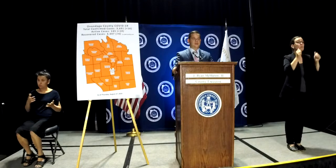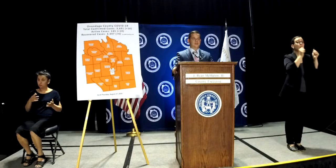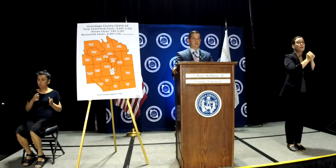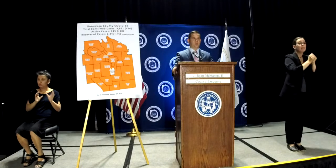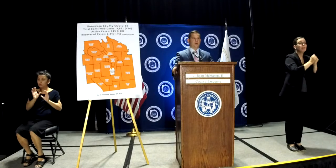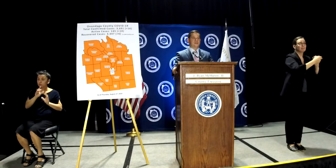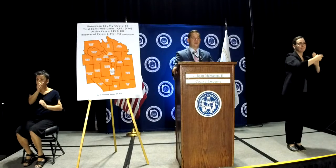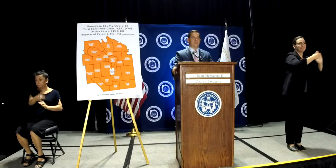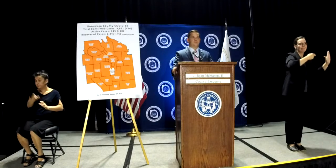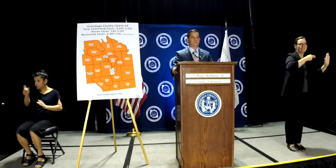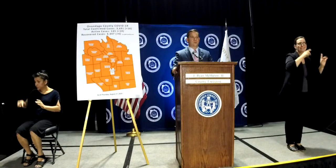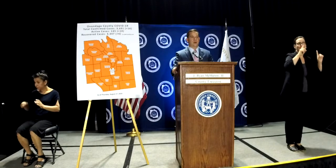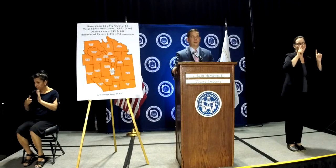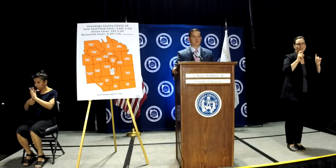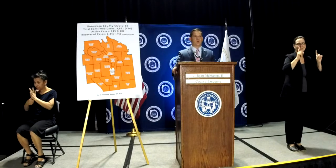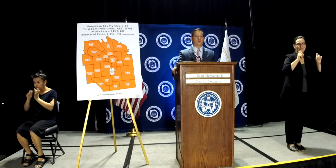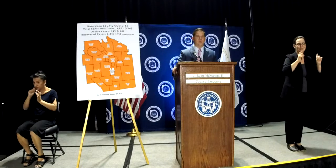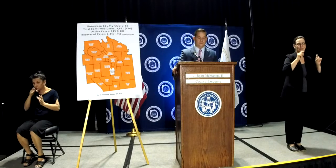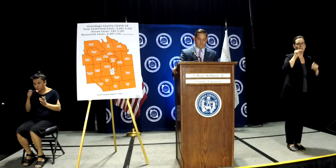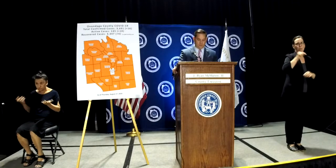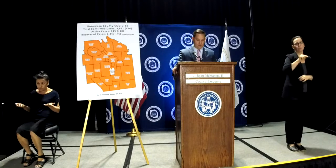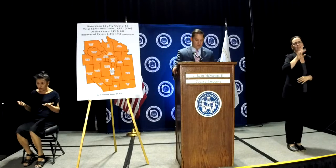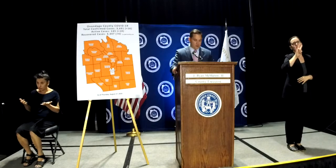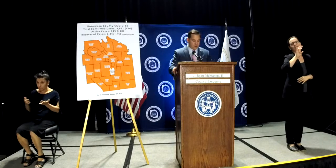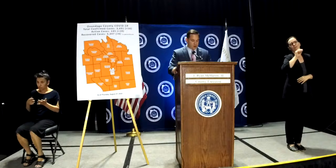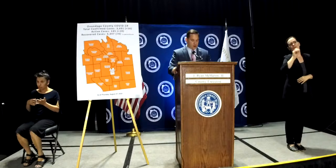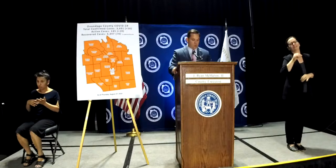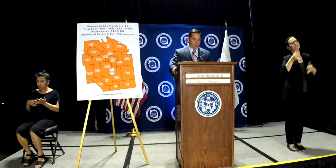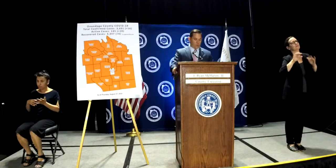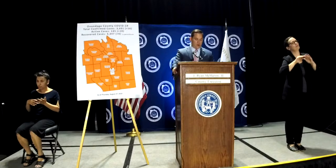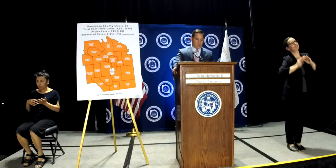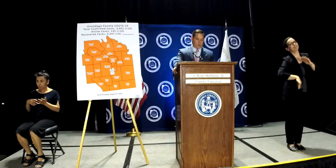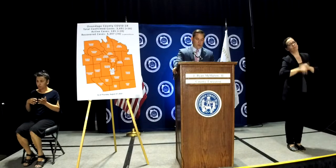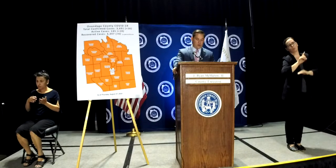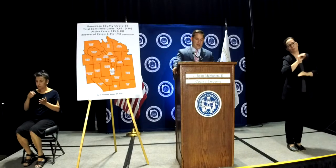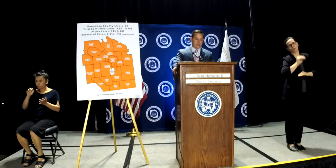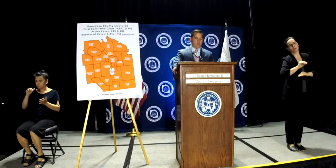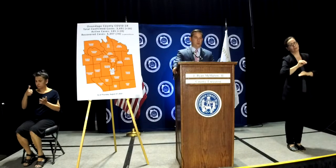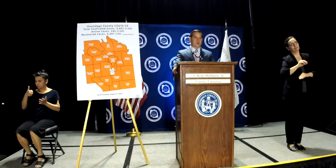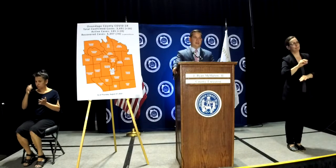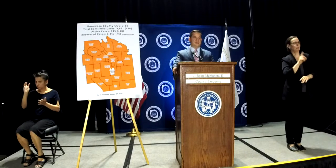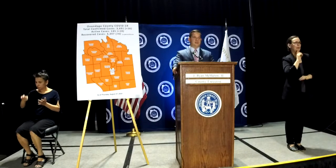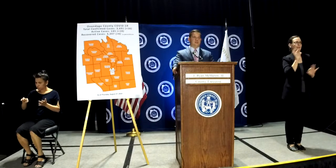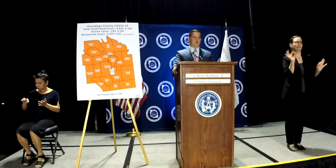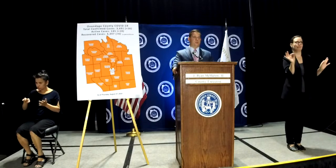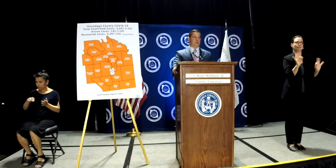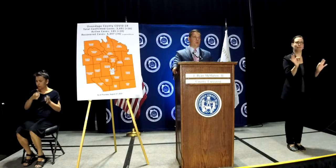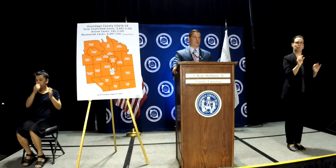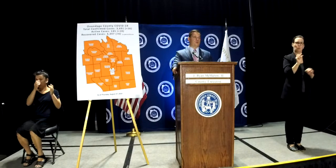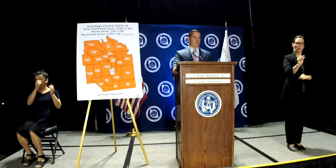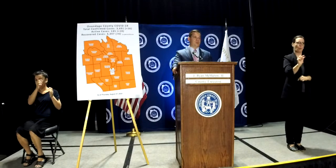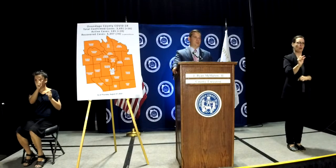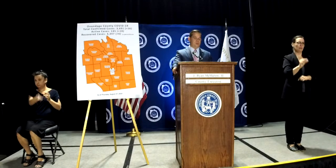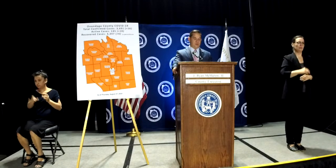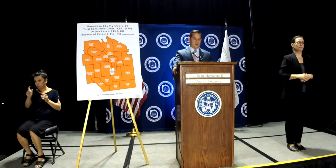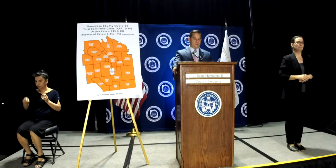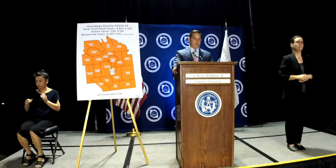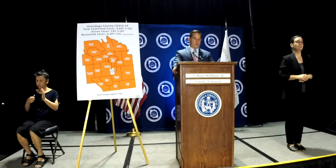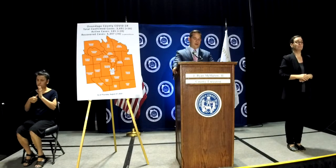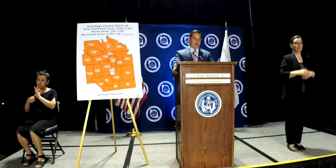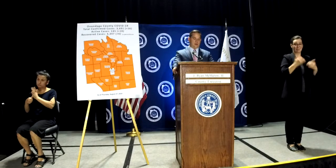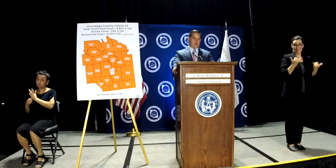is essentially 0.7. That's where we've been. When we look at the new testing that's been approved, which is